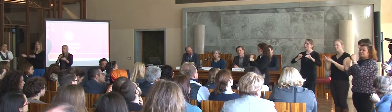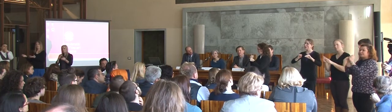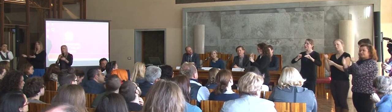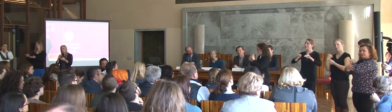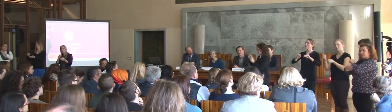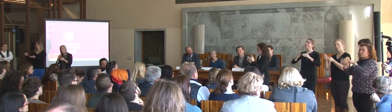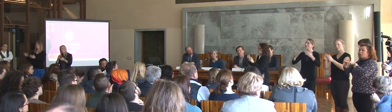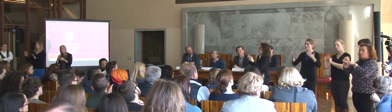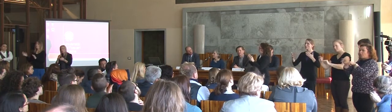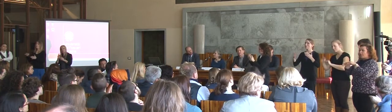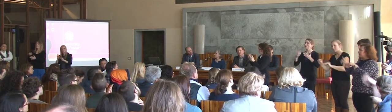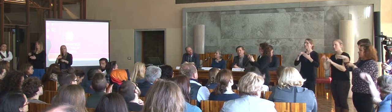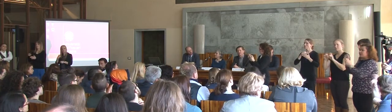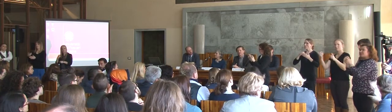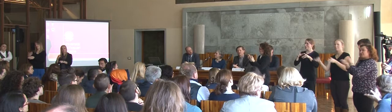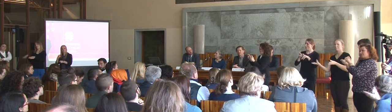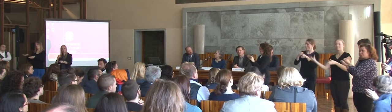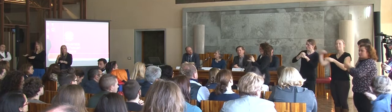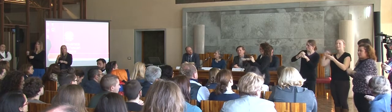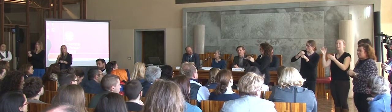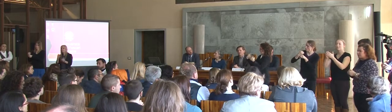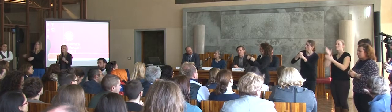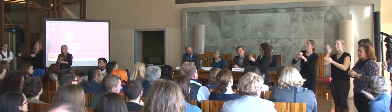that are going to work in this field grows,